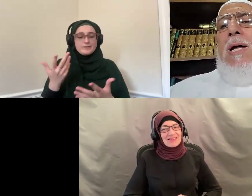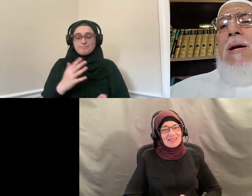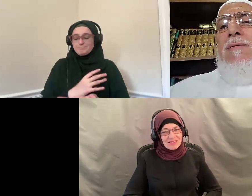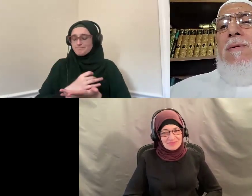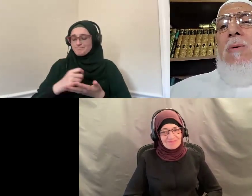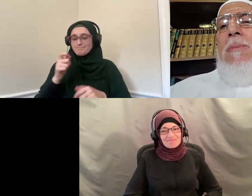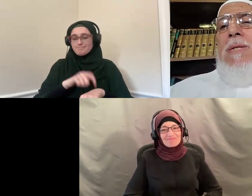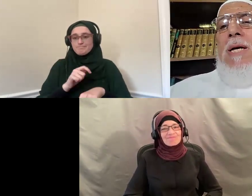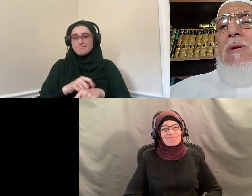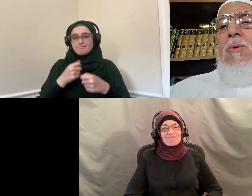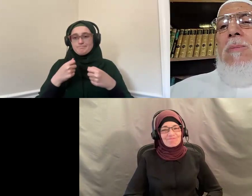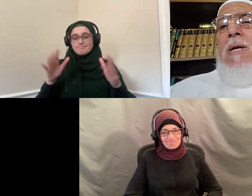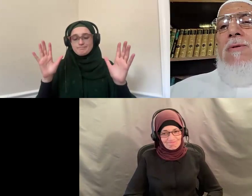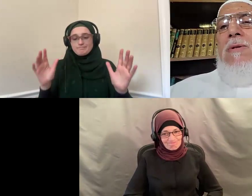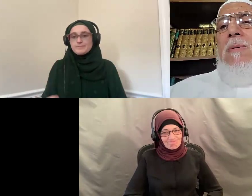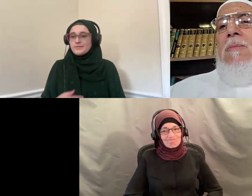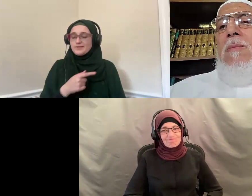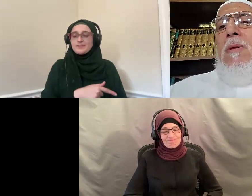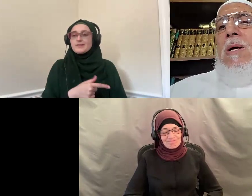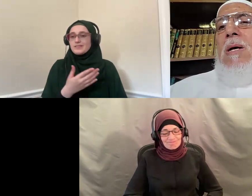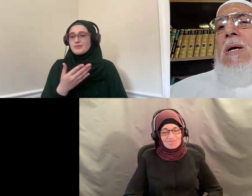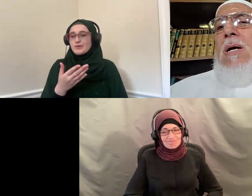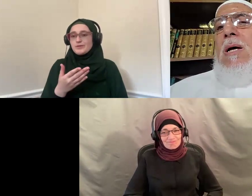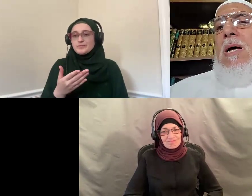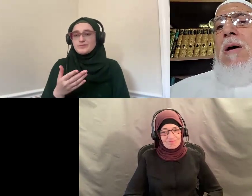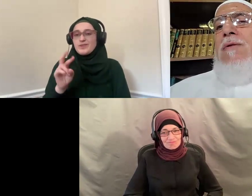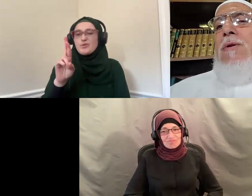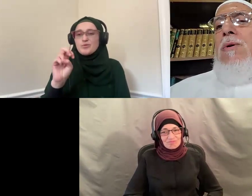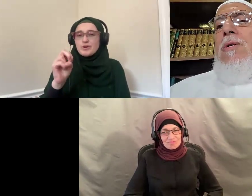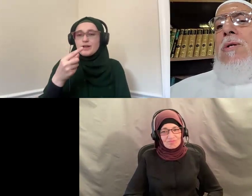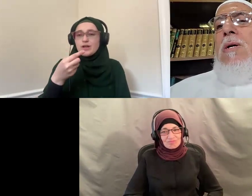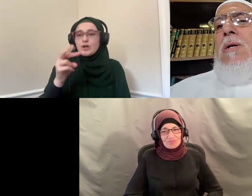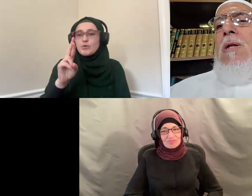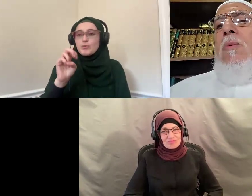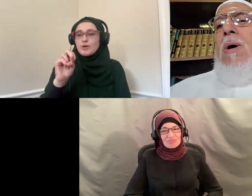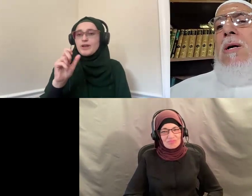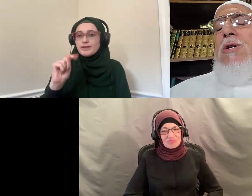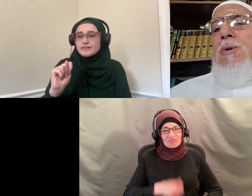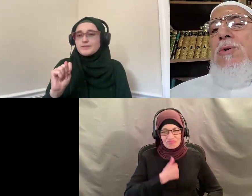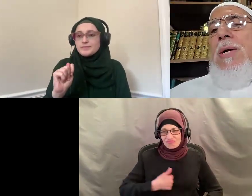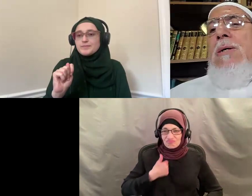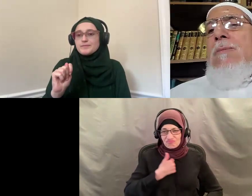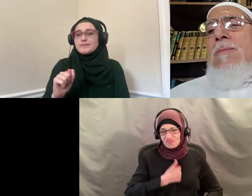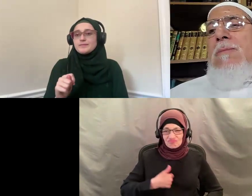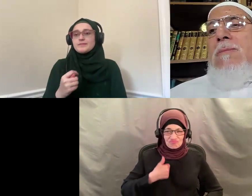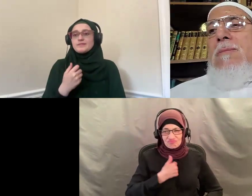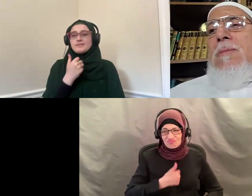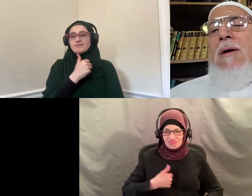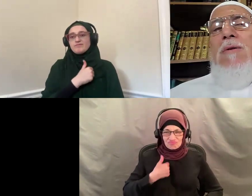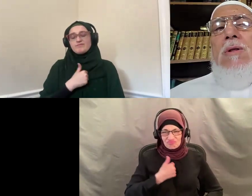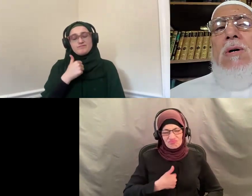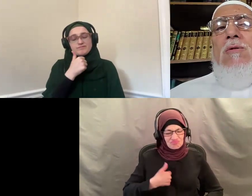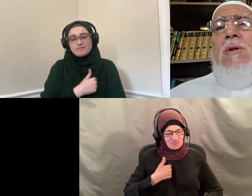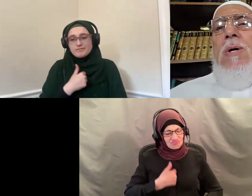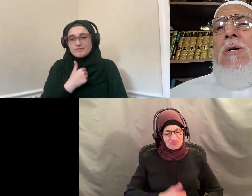our own life. They will be saying to themselves, have you considered the water you drink?